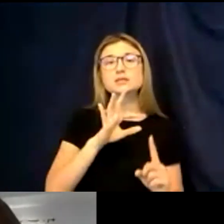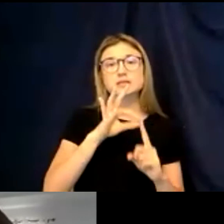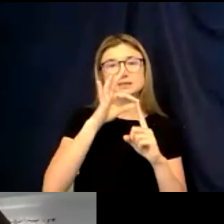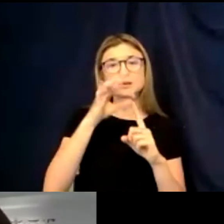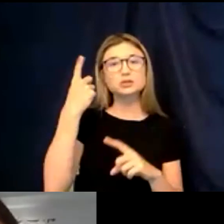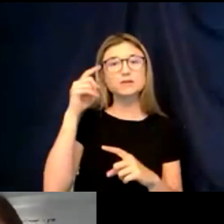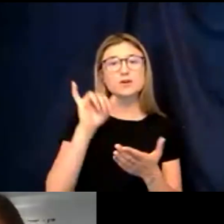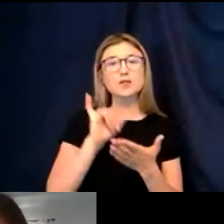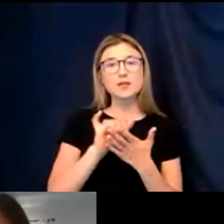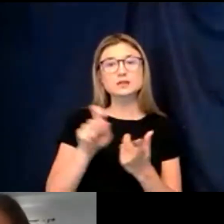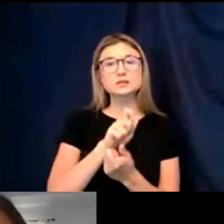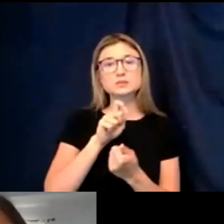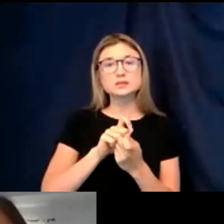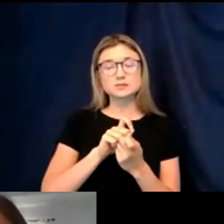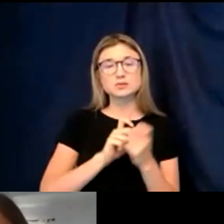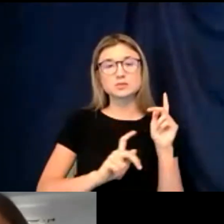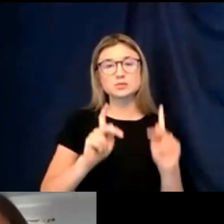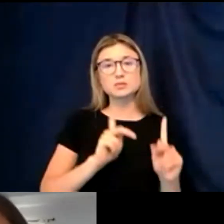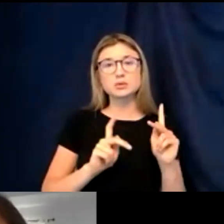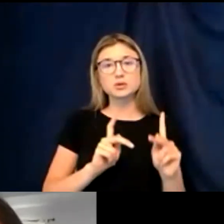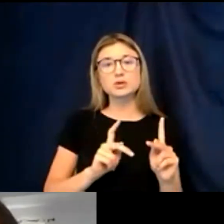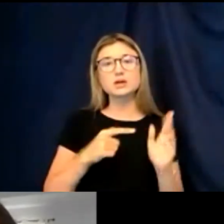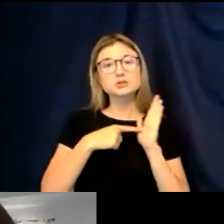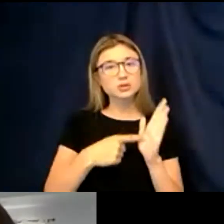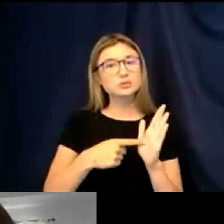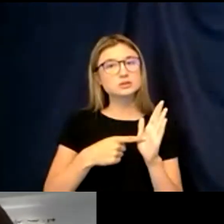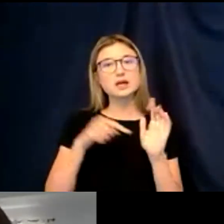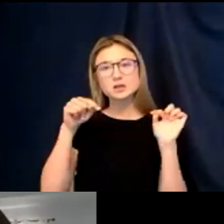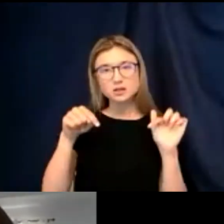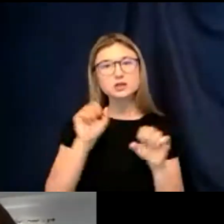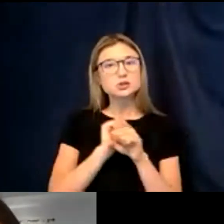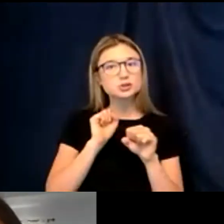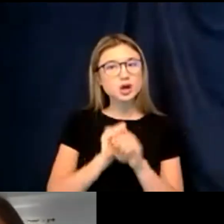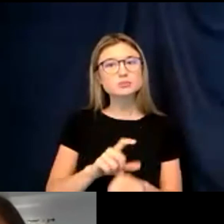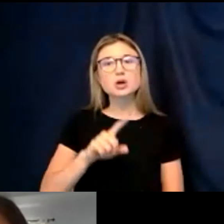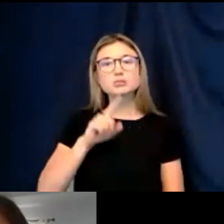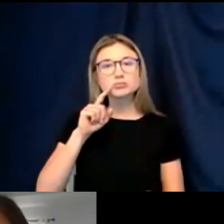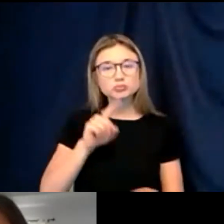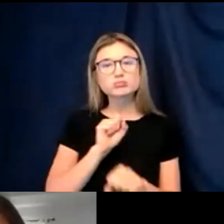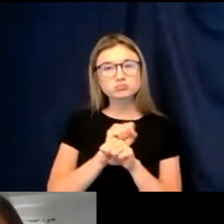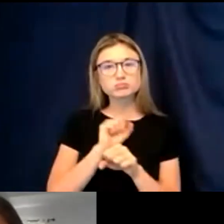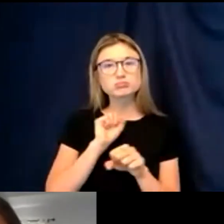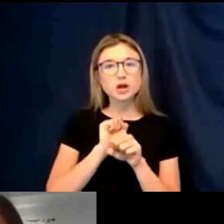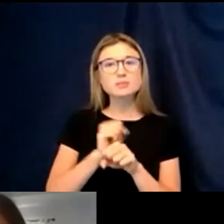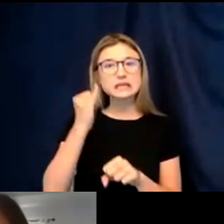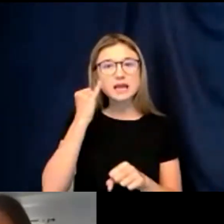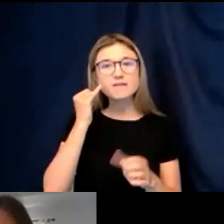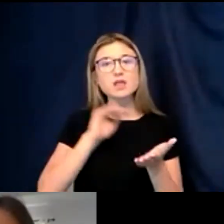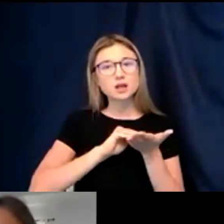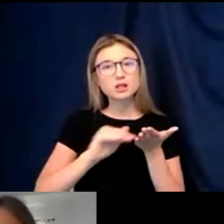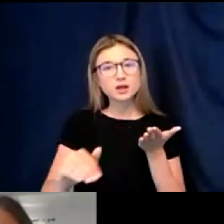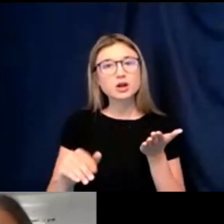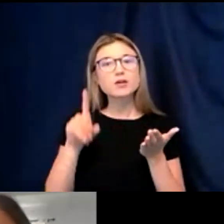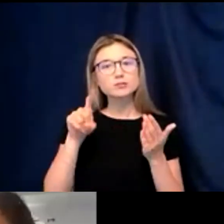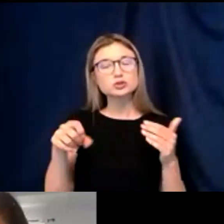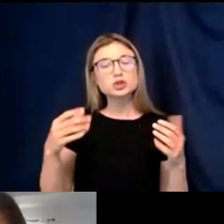population and acknowledgement that these jobs are real jobs. And if these folks got laid off, that they deserve the same benefits as